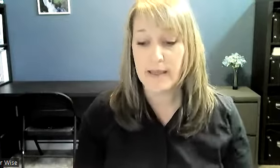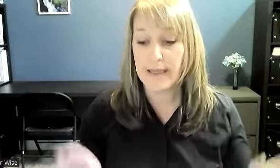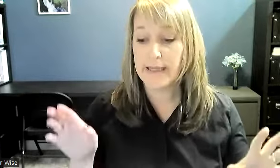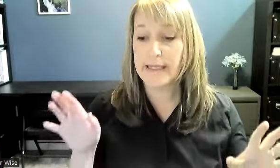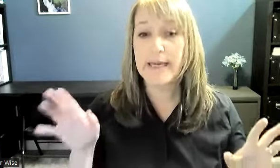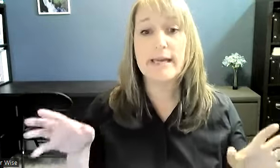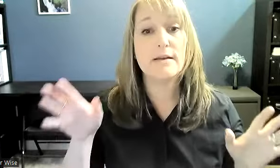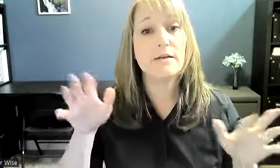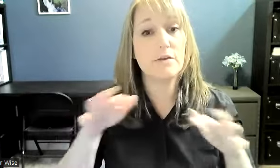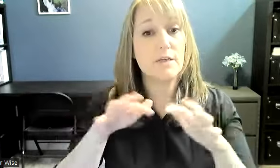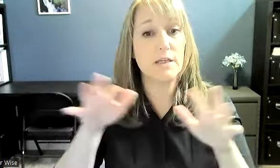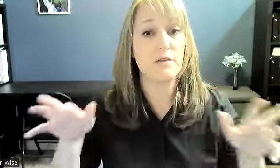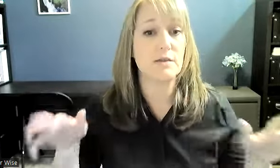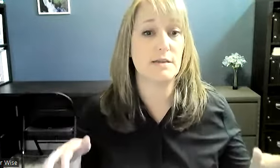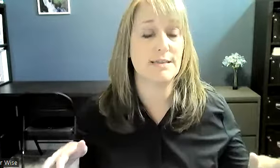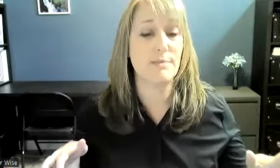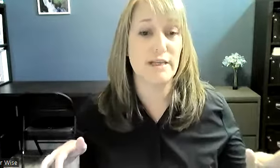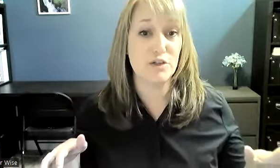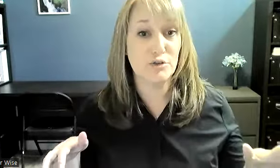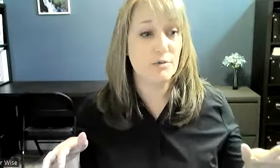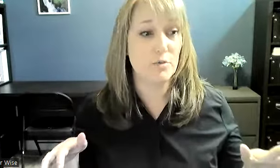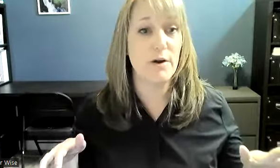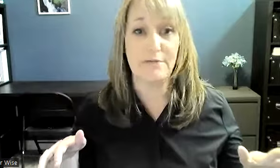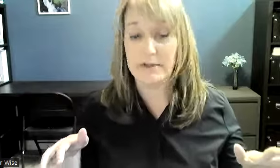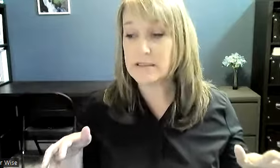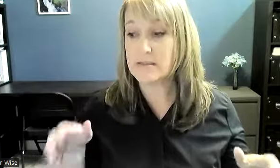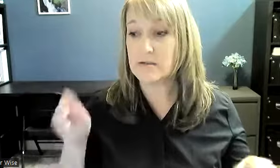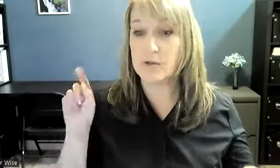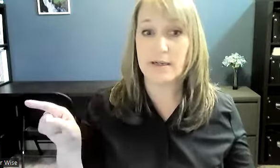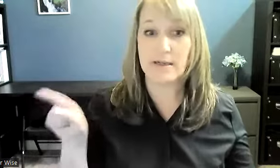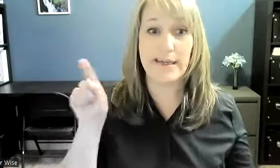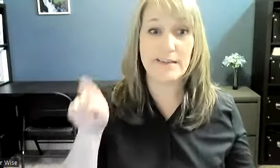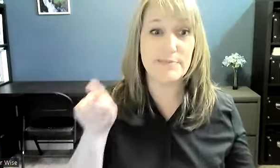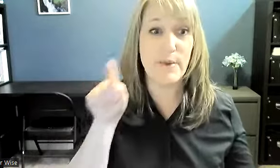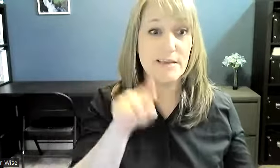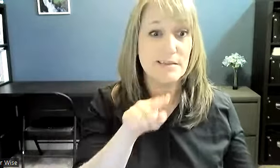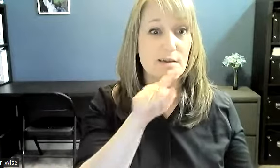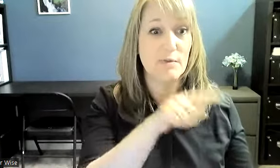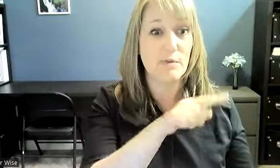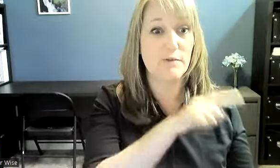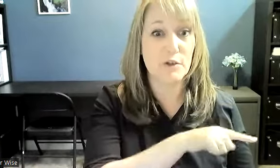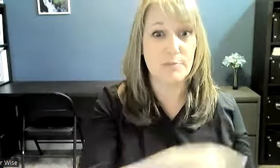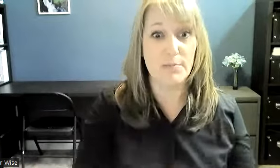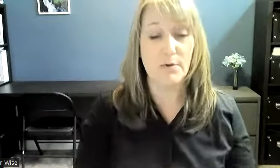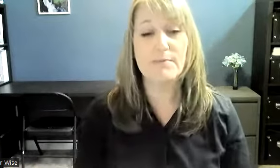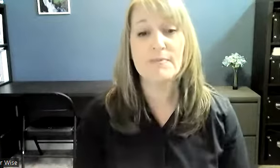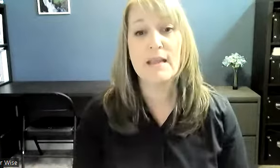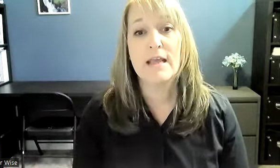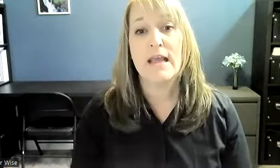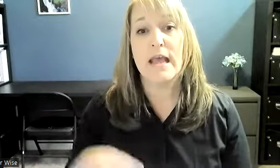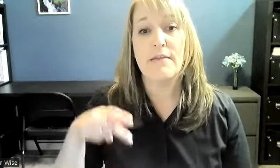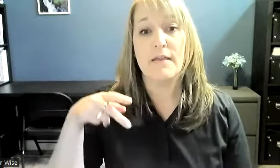And again, you're going to use spatial reference. So you're going to, in space, refer to people. And